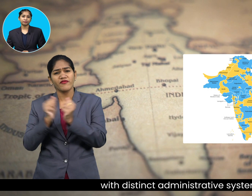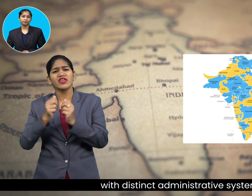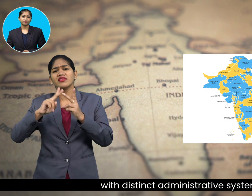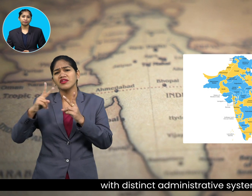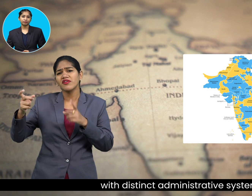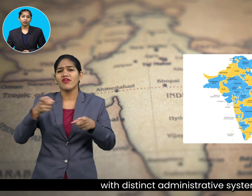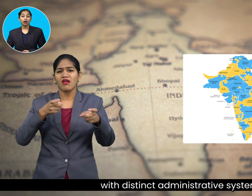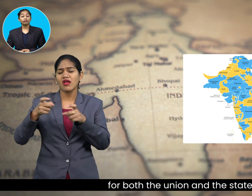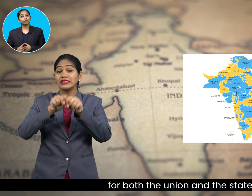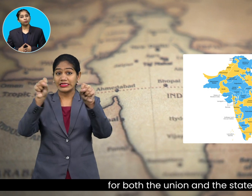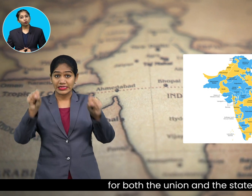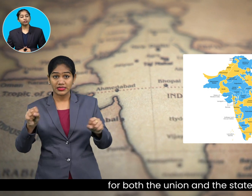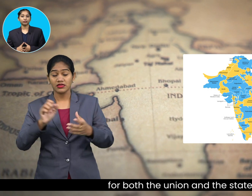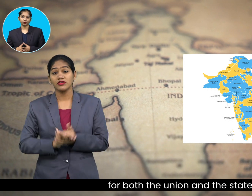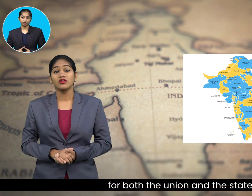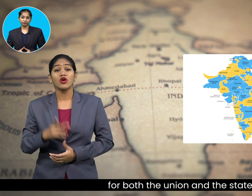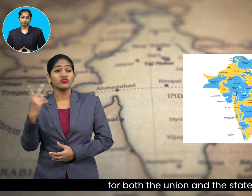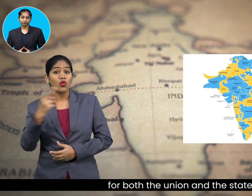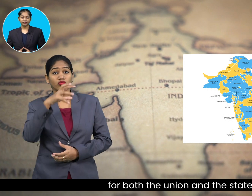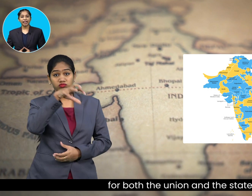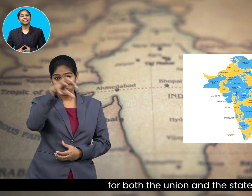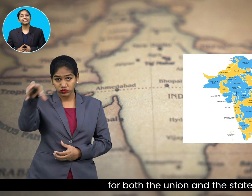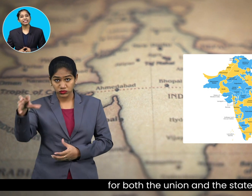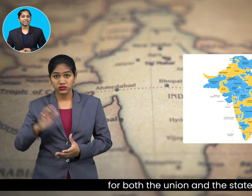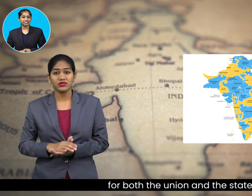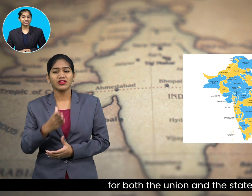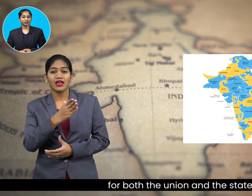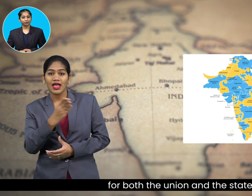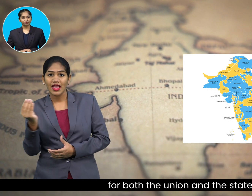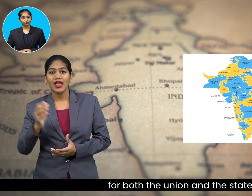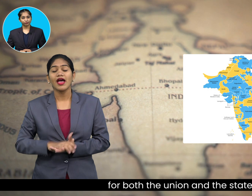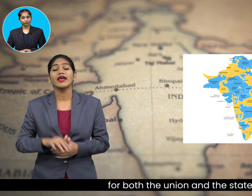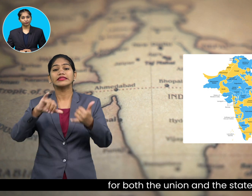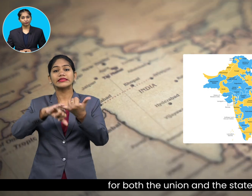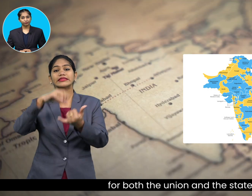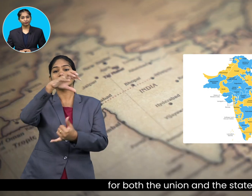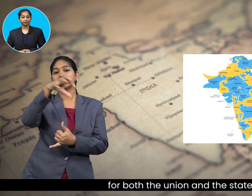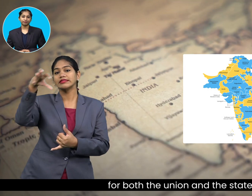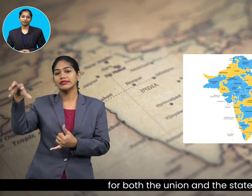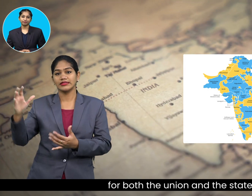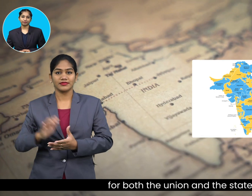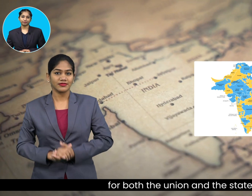systems for both the union and the states.